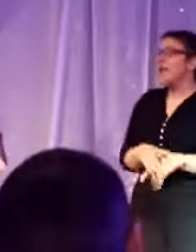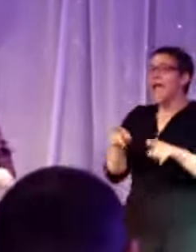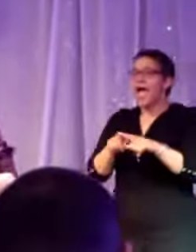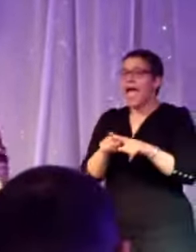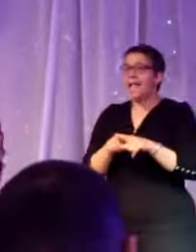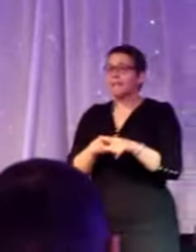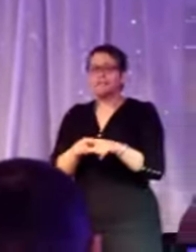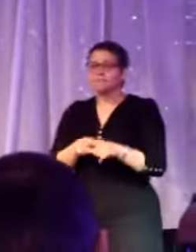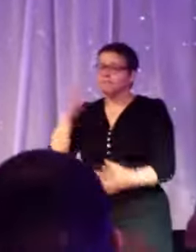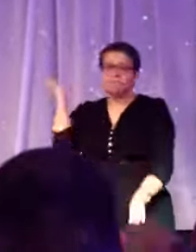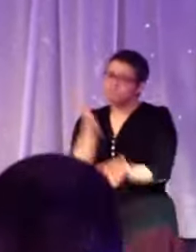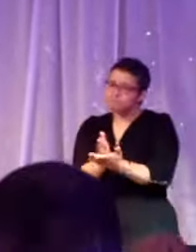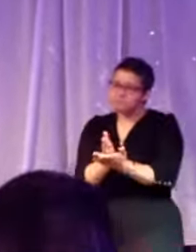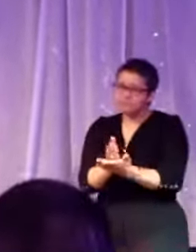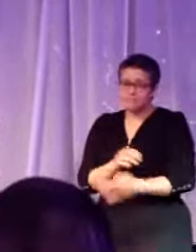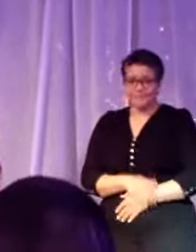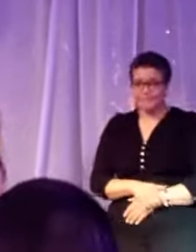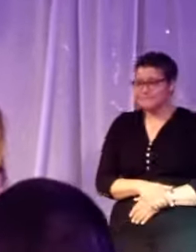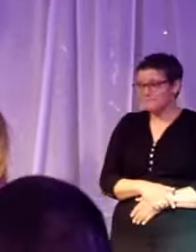And I've no joke.